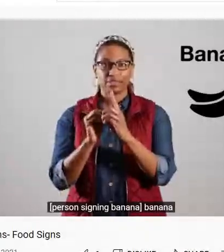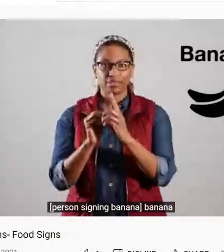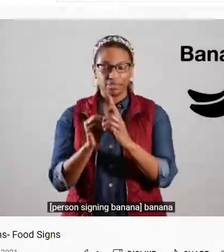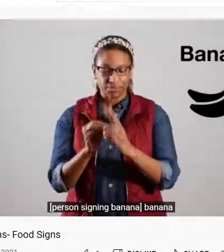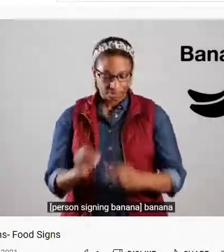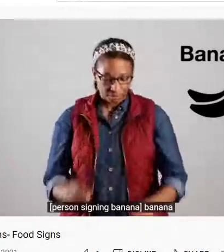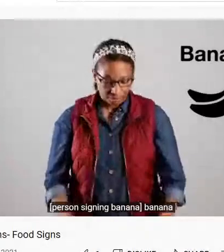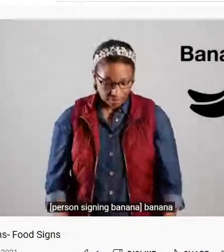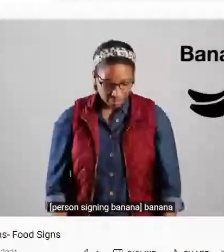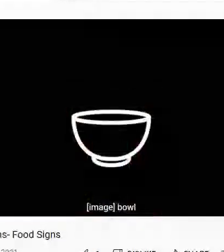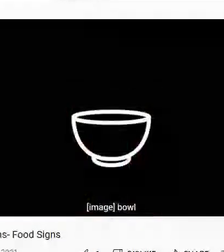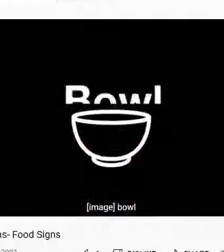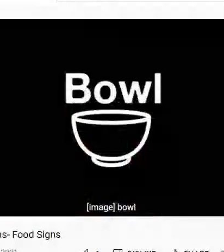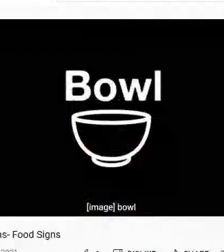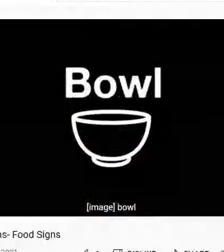signs.